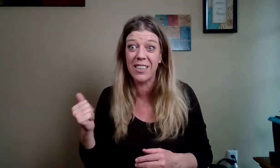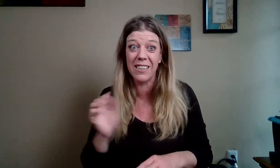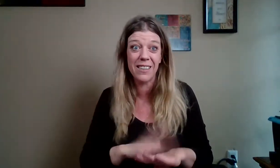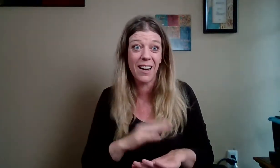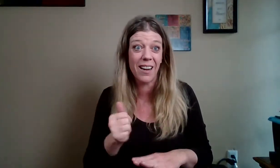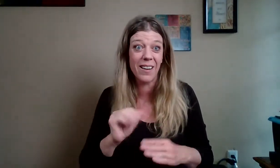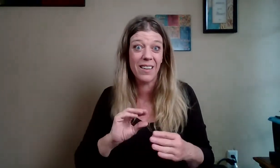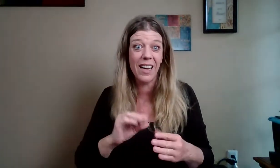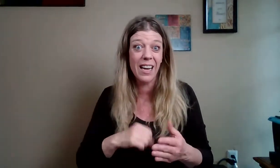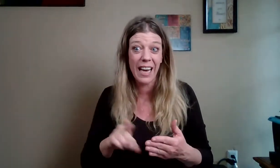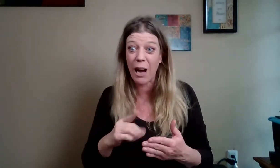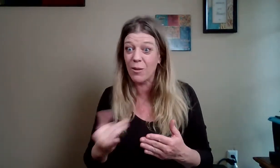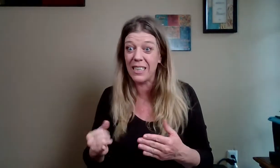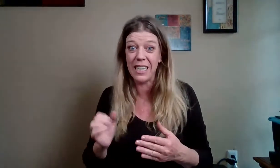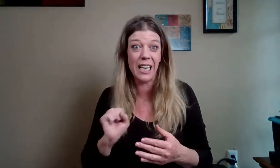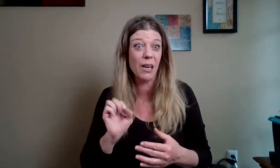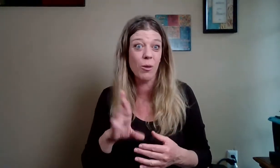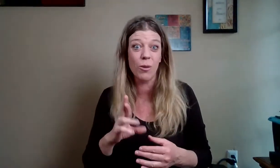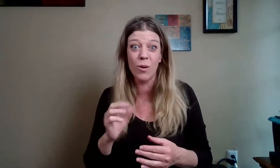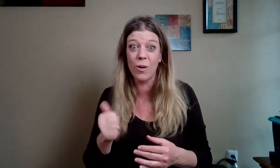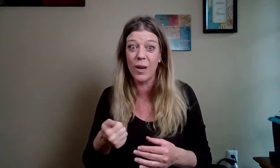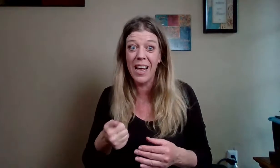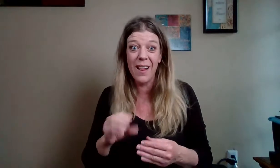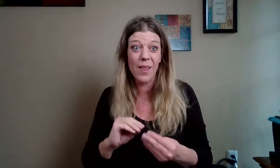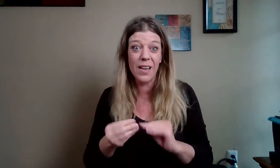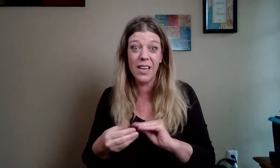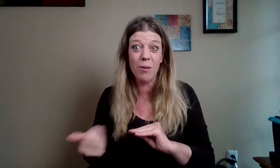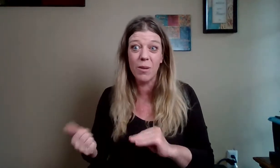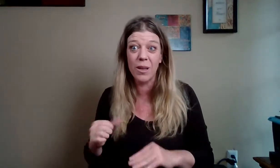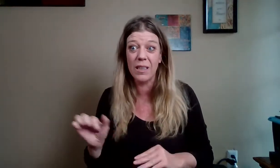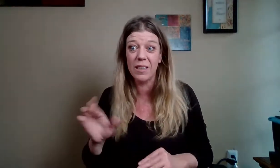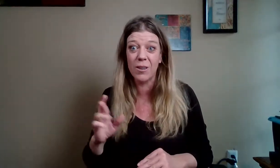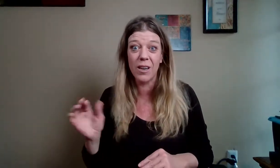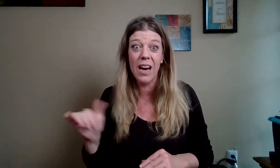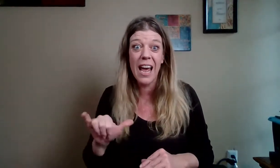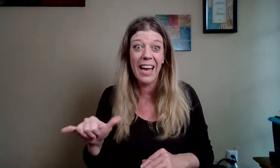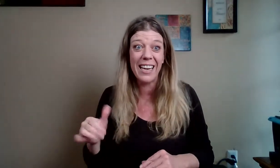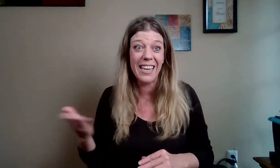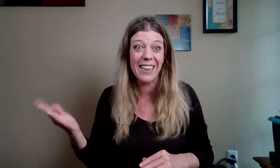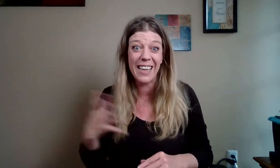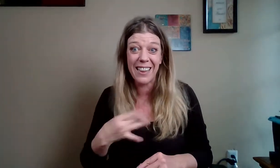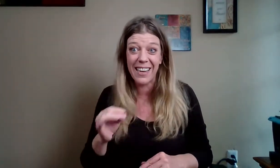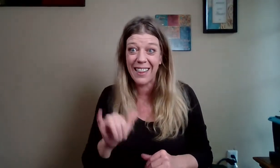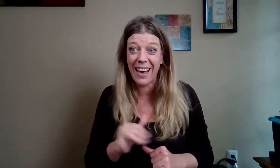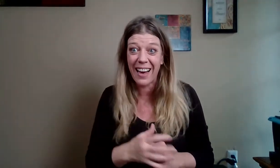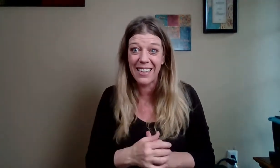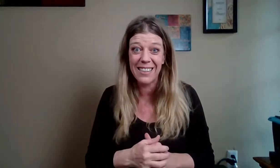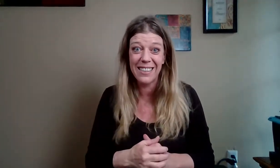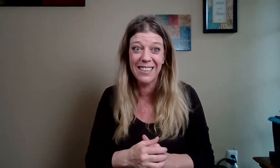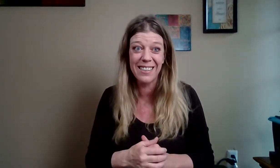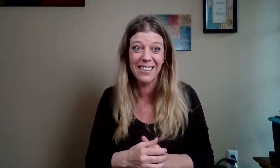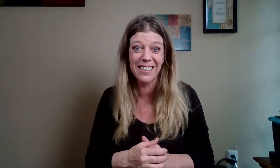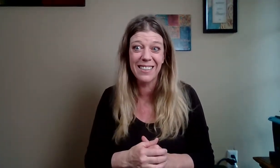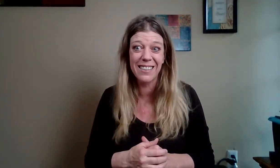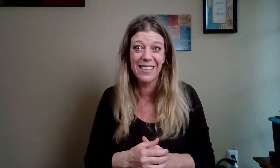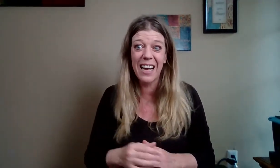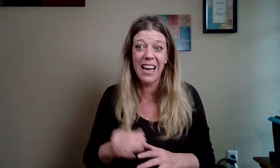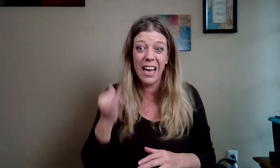questions on counting or the numbers or anything like that?